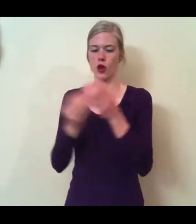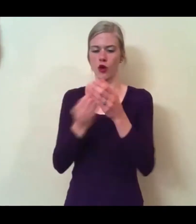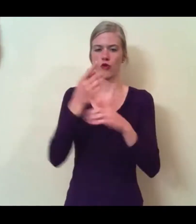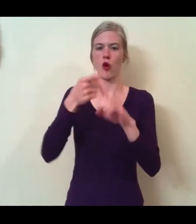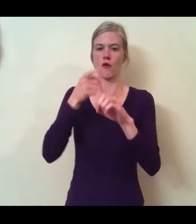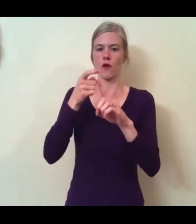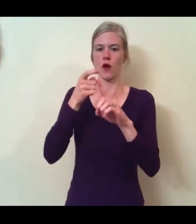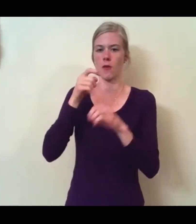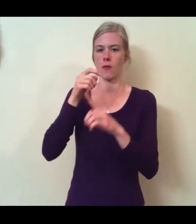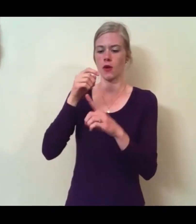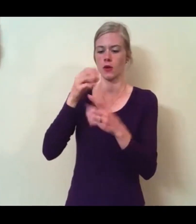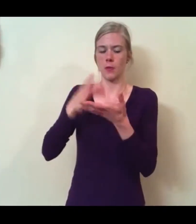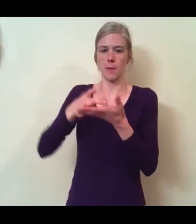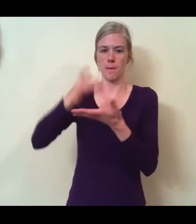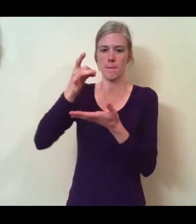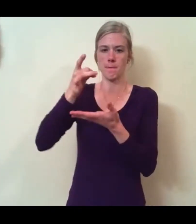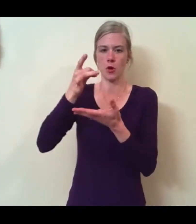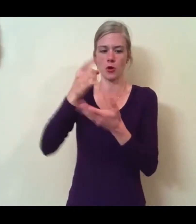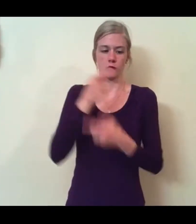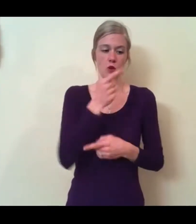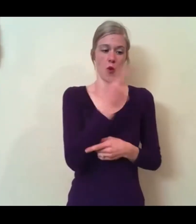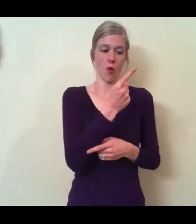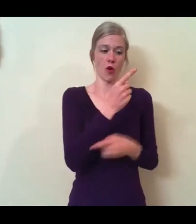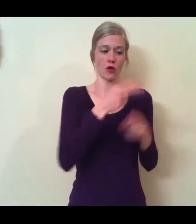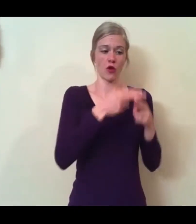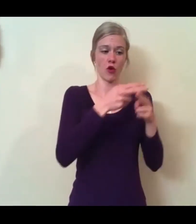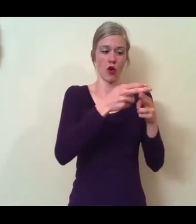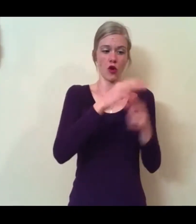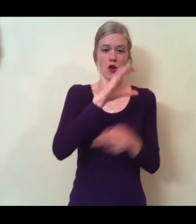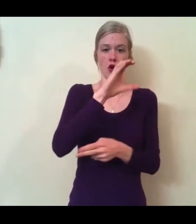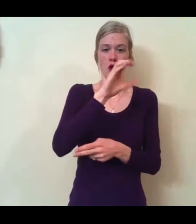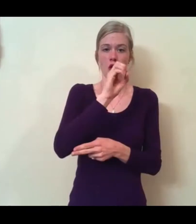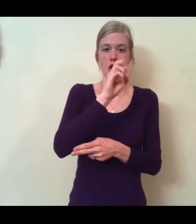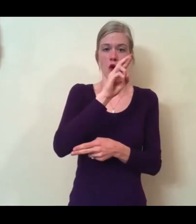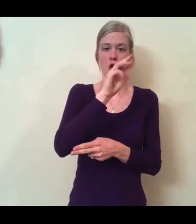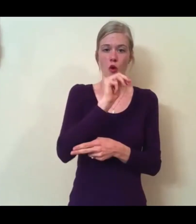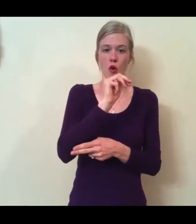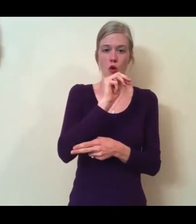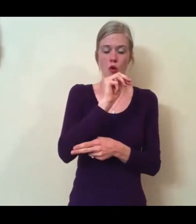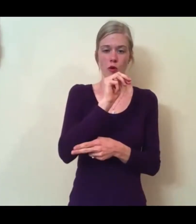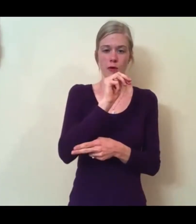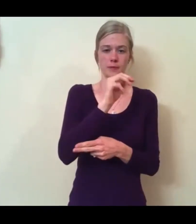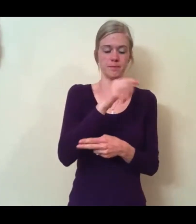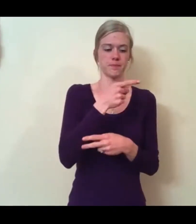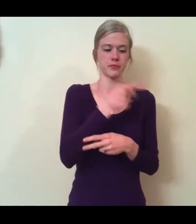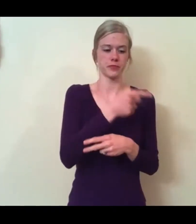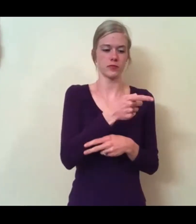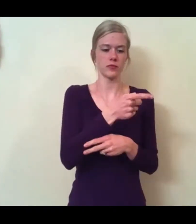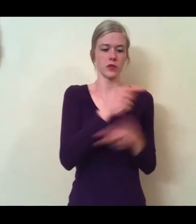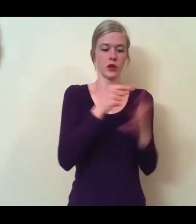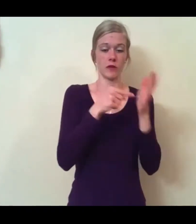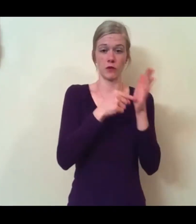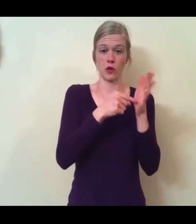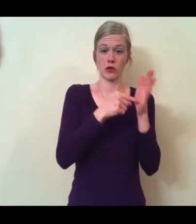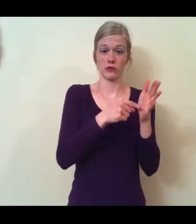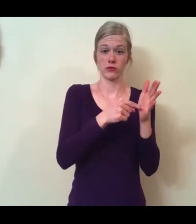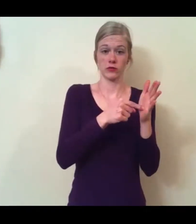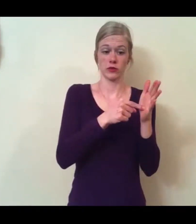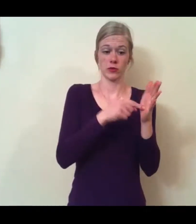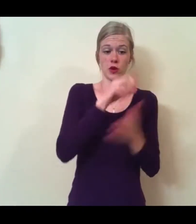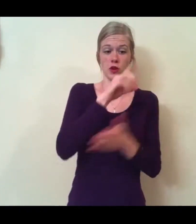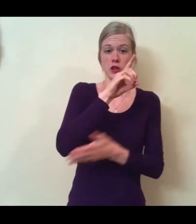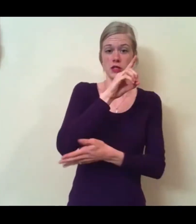corm, a fibrous kind of thing. Dutch iris and crocus are examples of